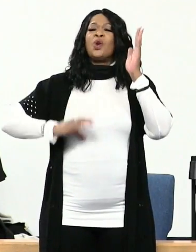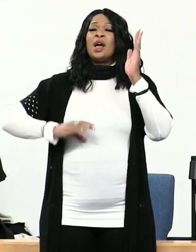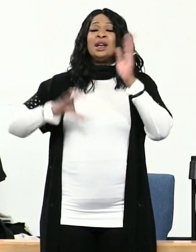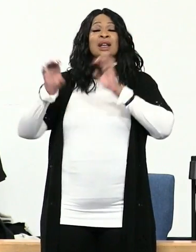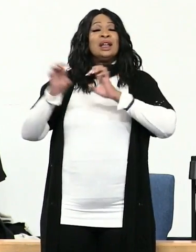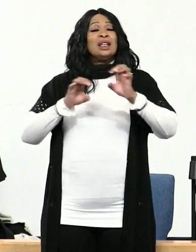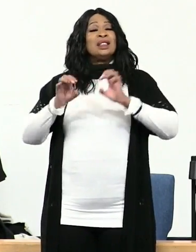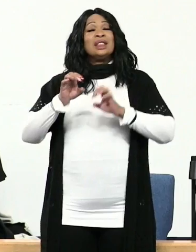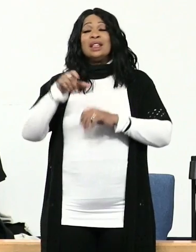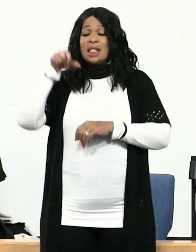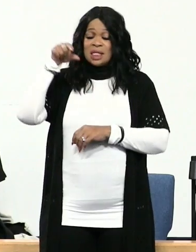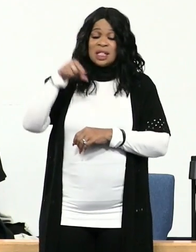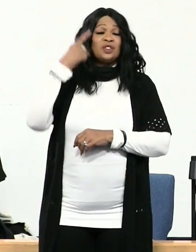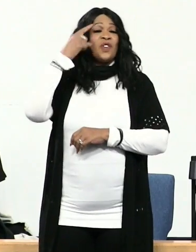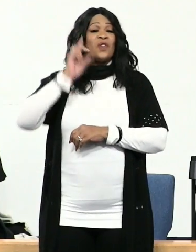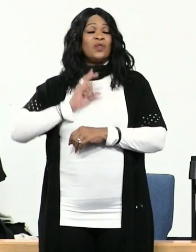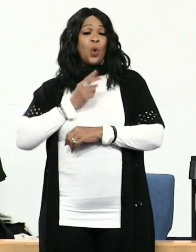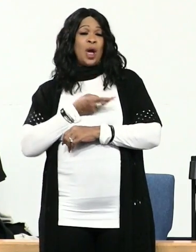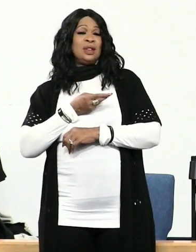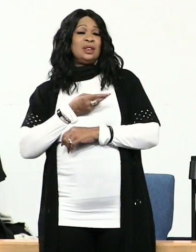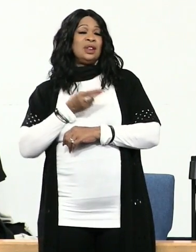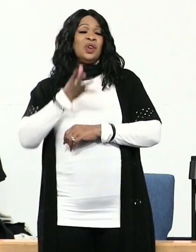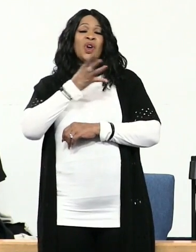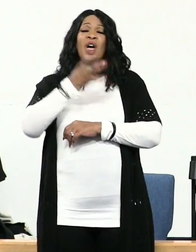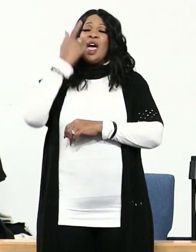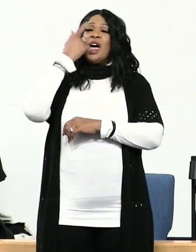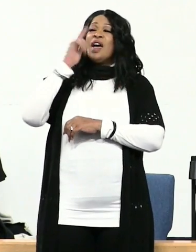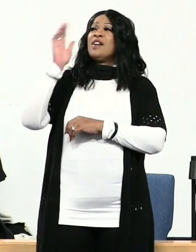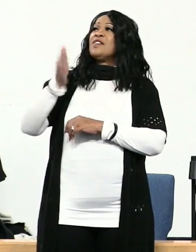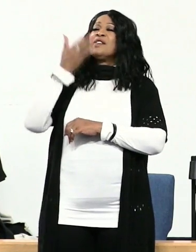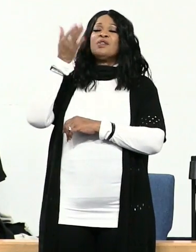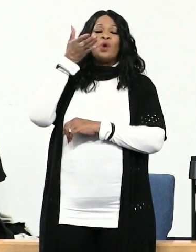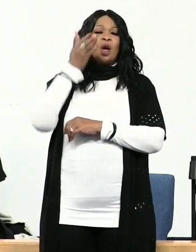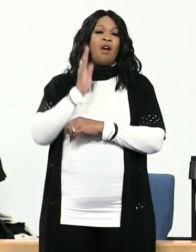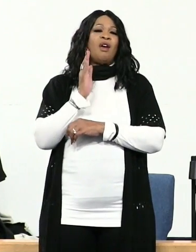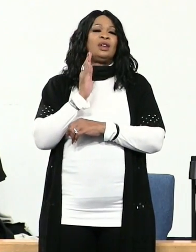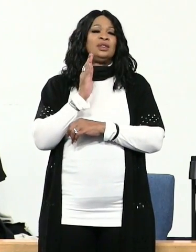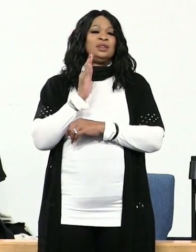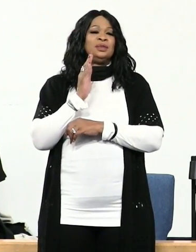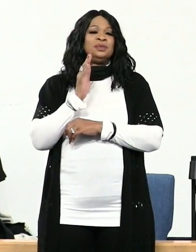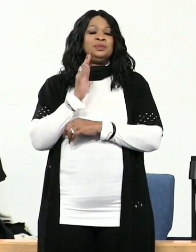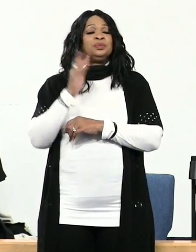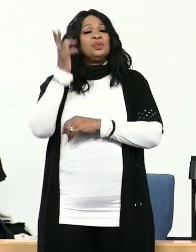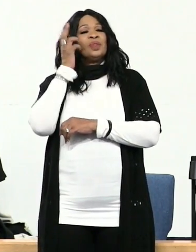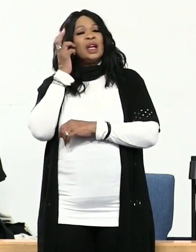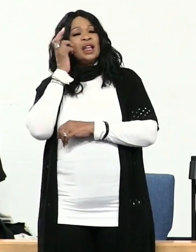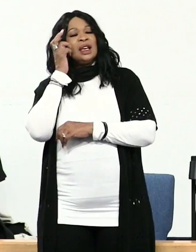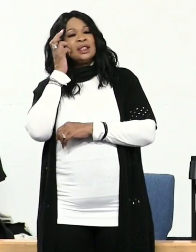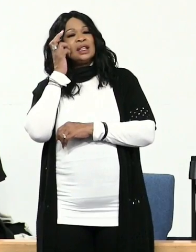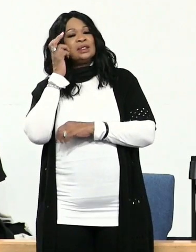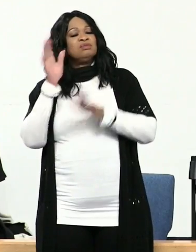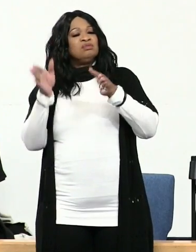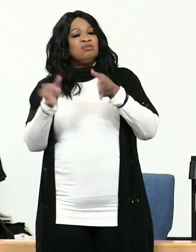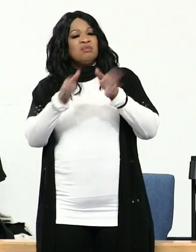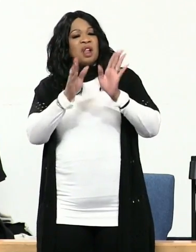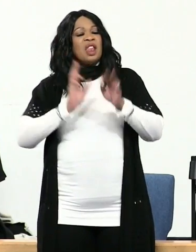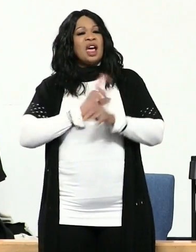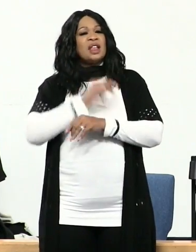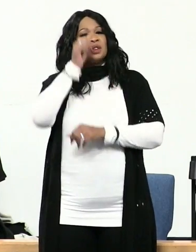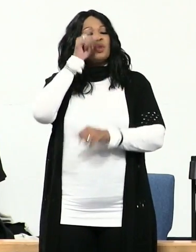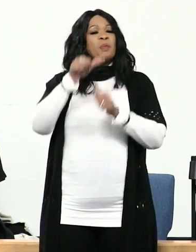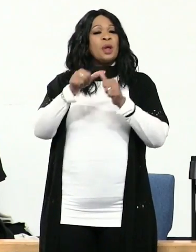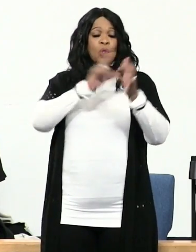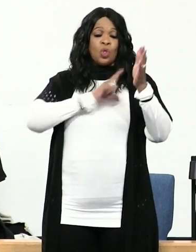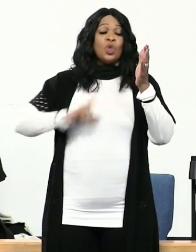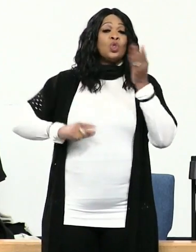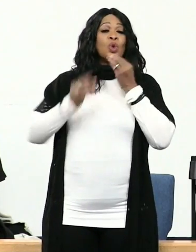this for us and for them. Listen, let us remember the Lord's